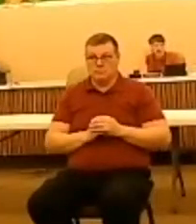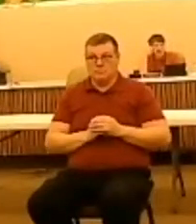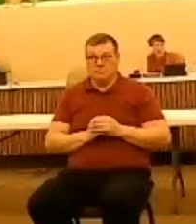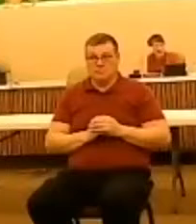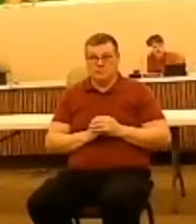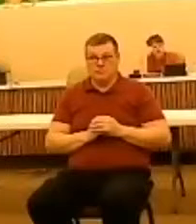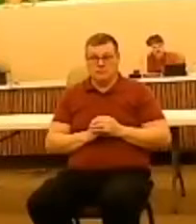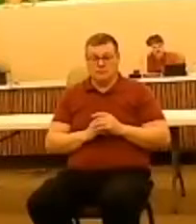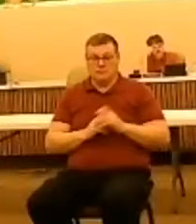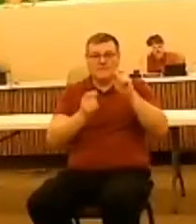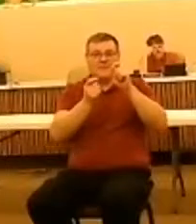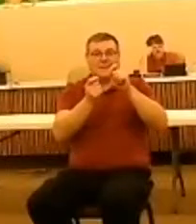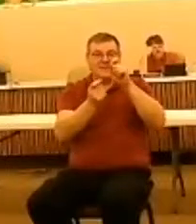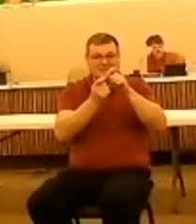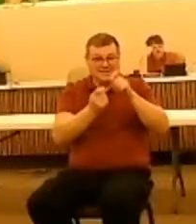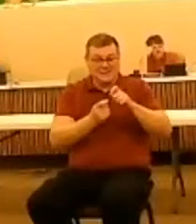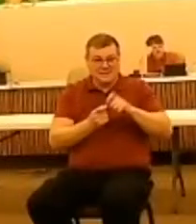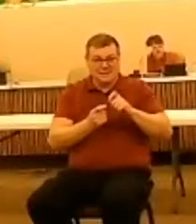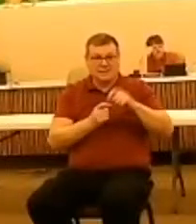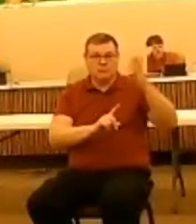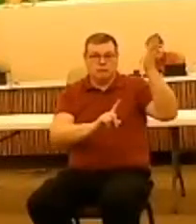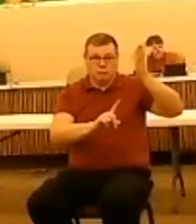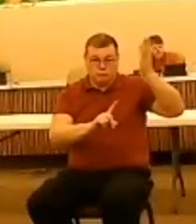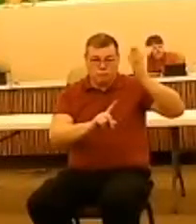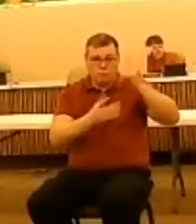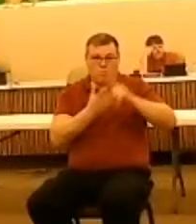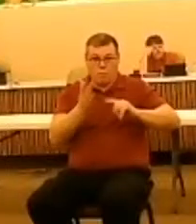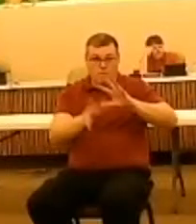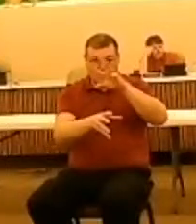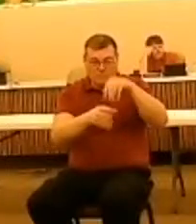have a detailed presentation on what's involved.